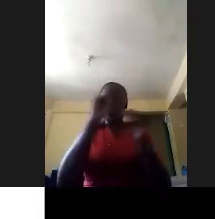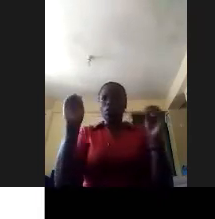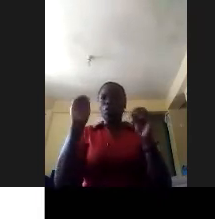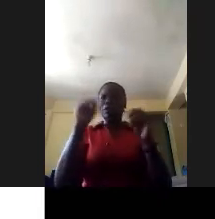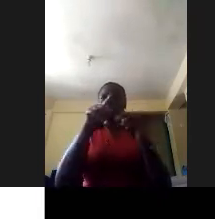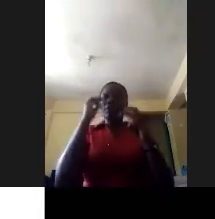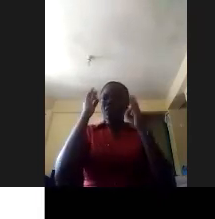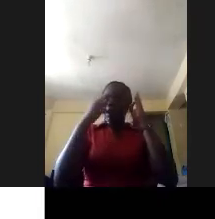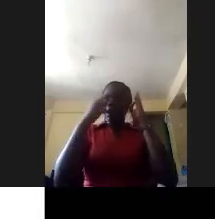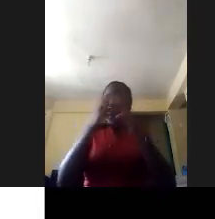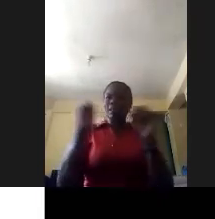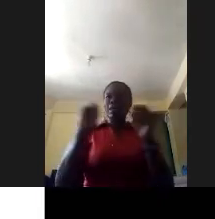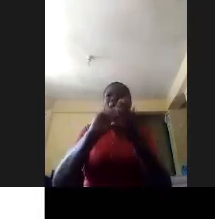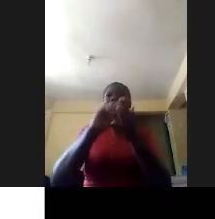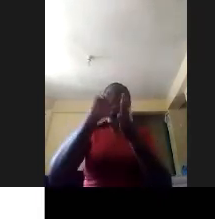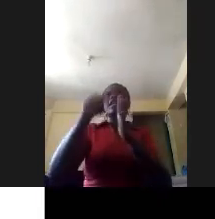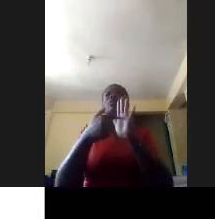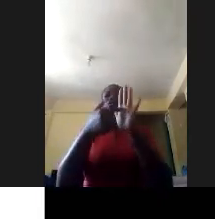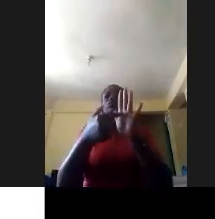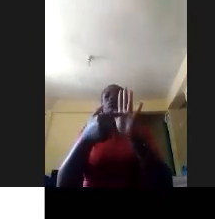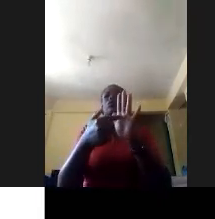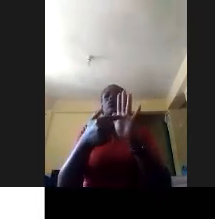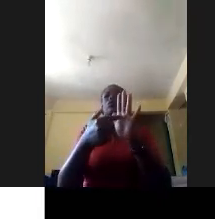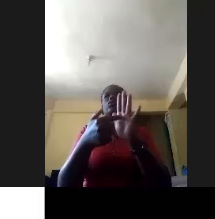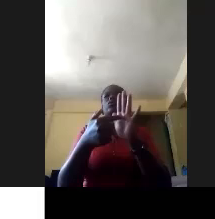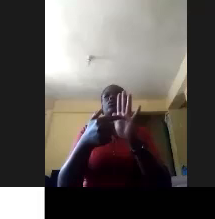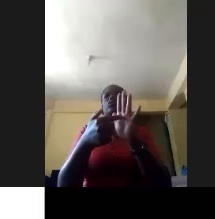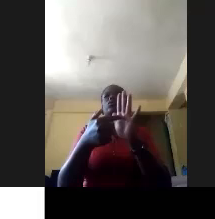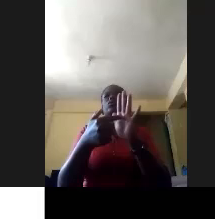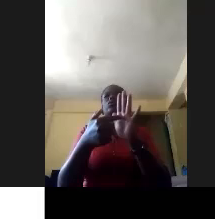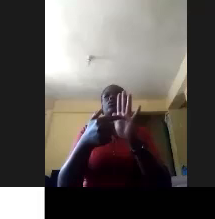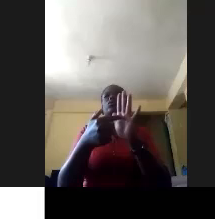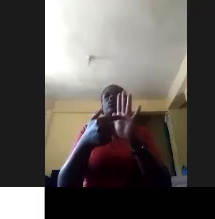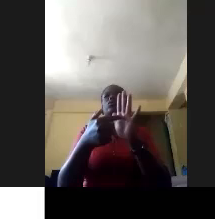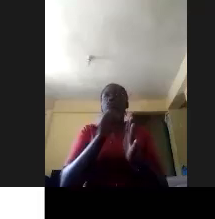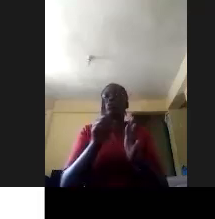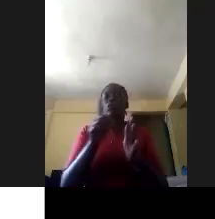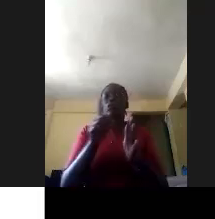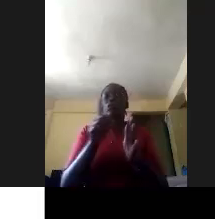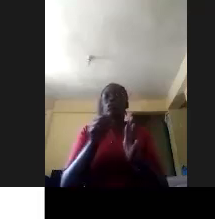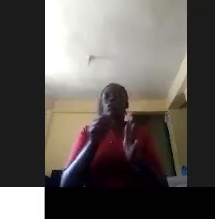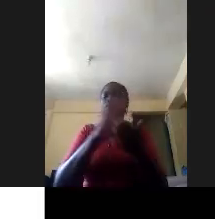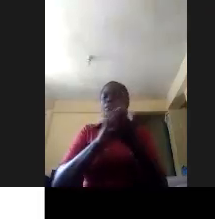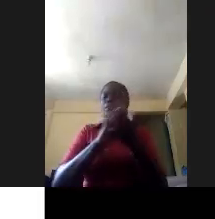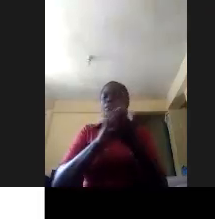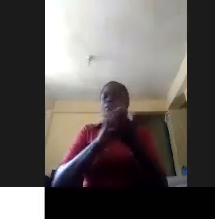up later, maybe in much bigger form. Yeah. So I want you to become,